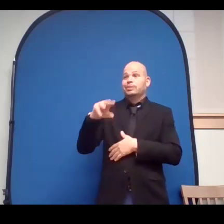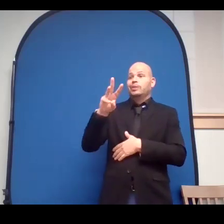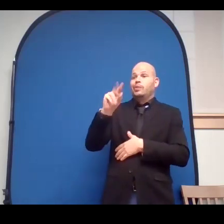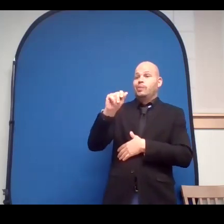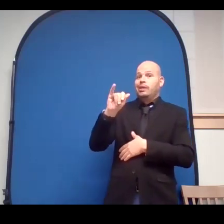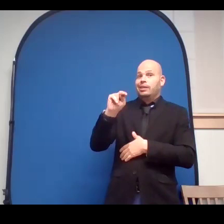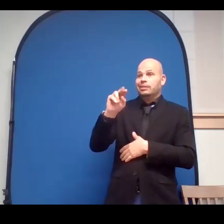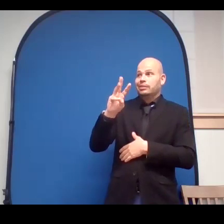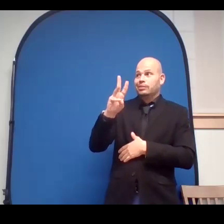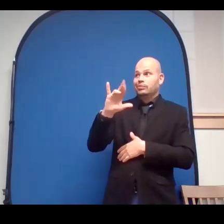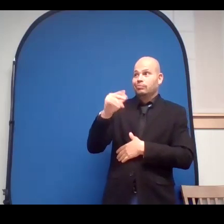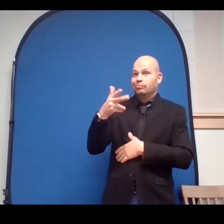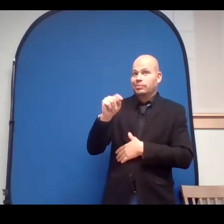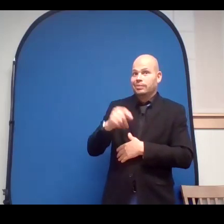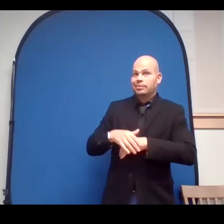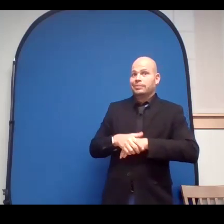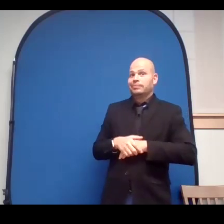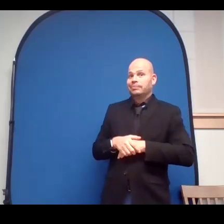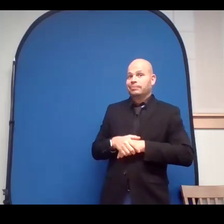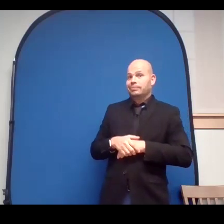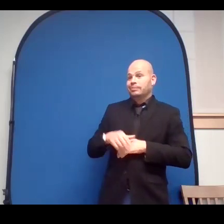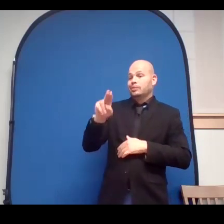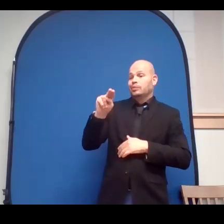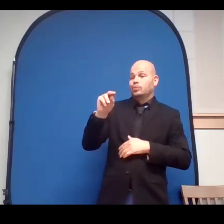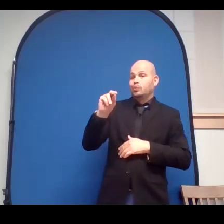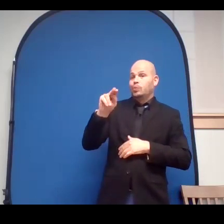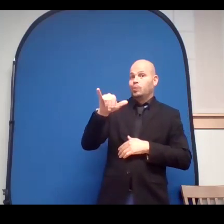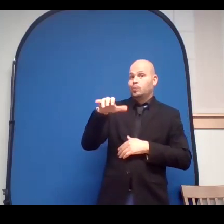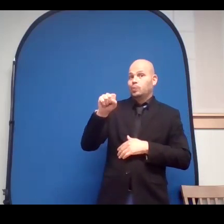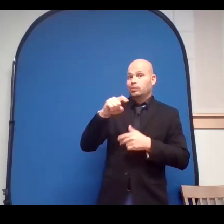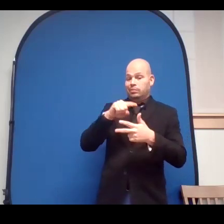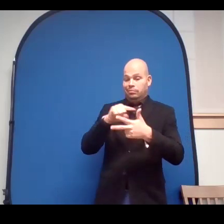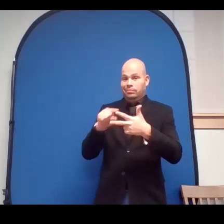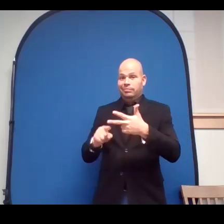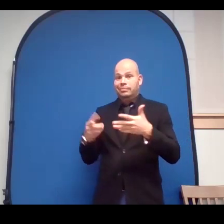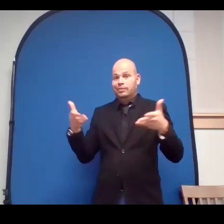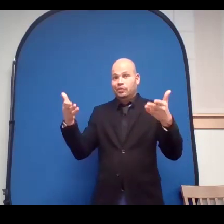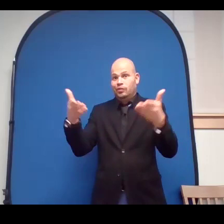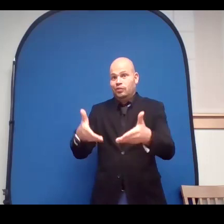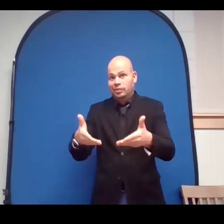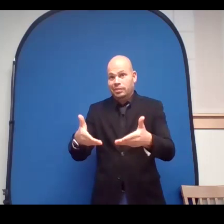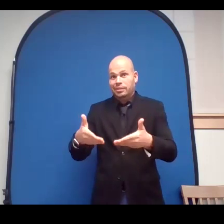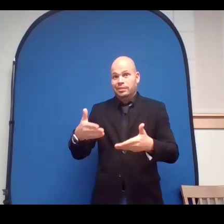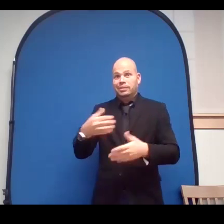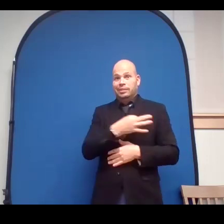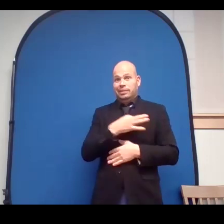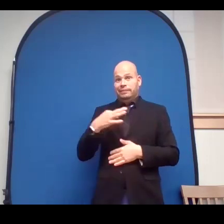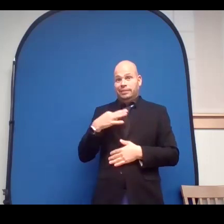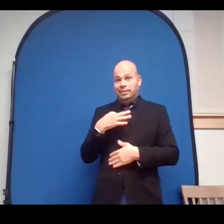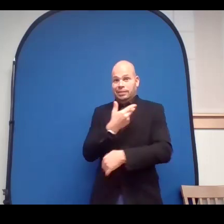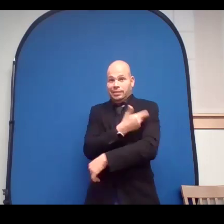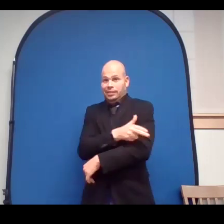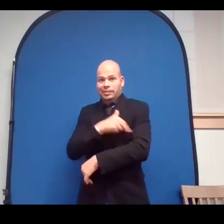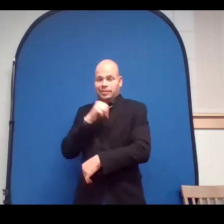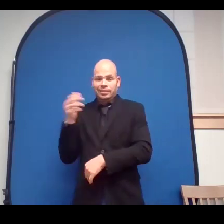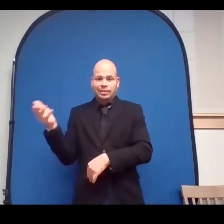and kind of got to fill in up at that point because there's no one from the staff that was immediately there. Got filled in on kind of what I